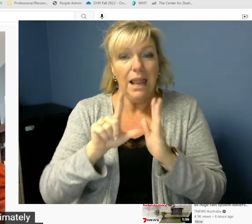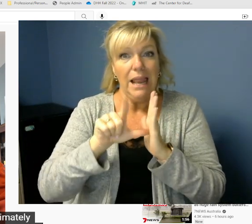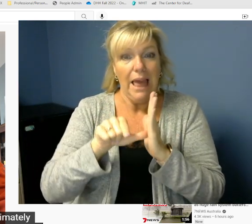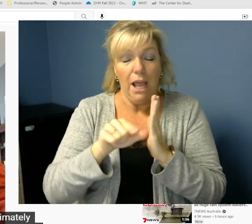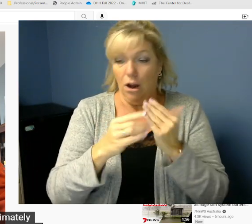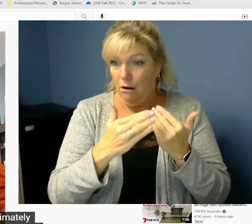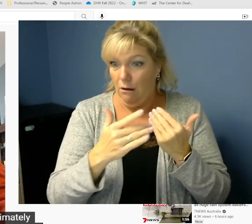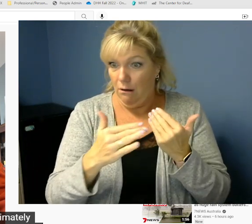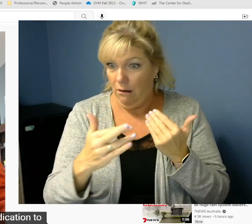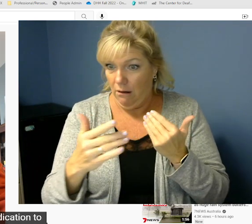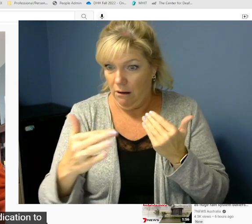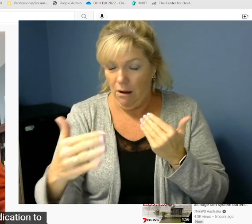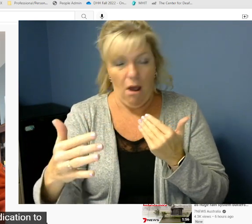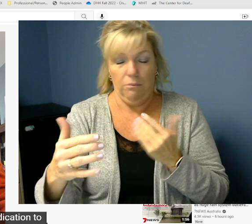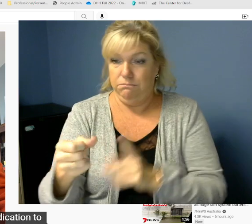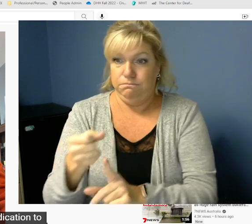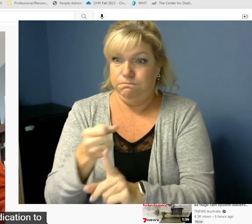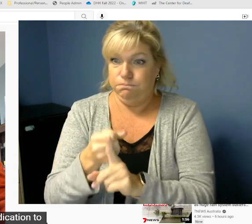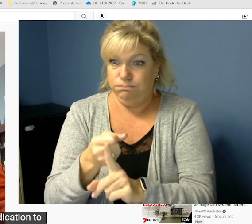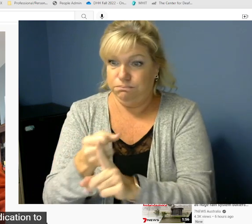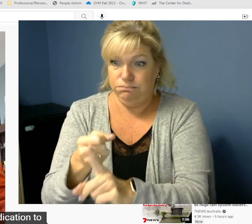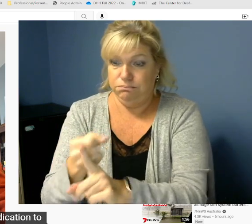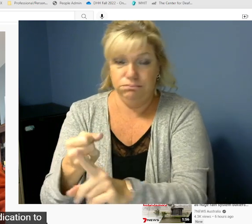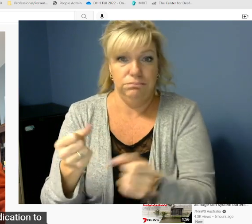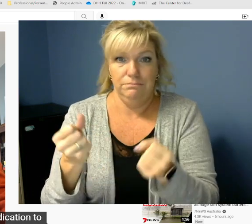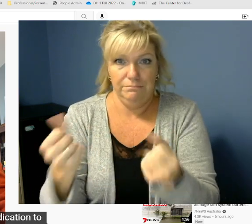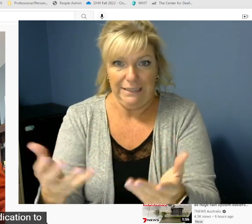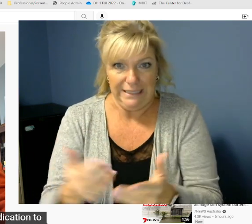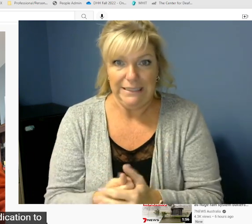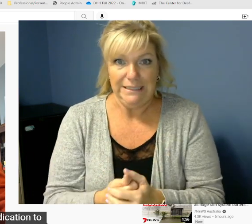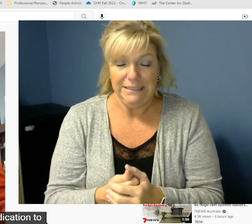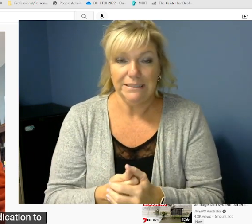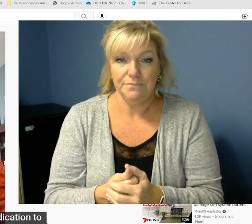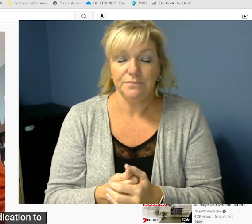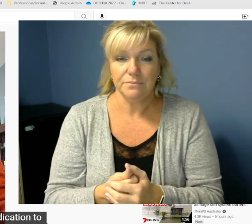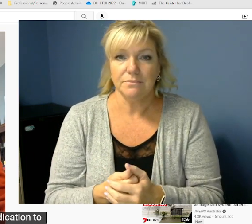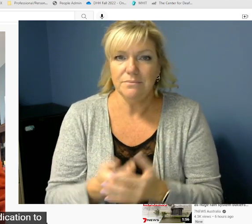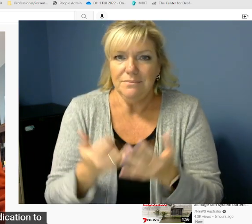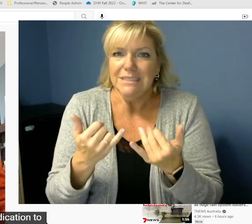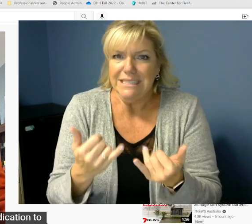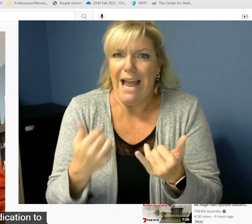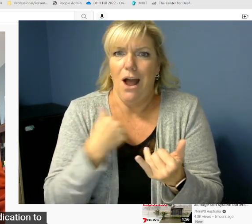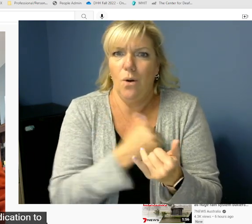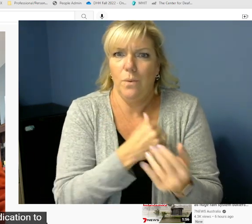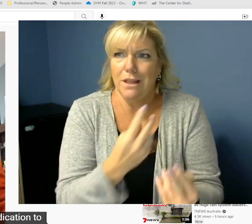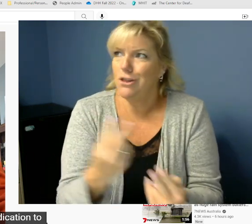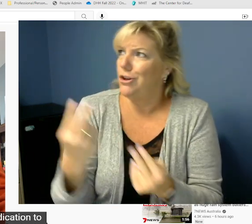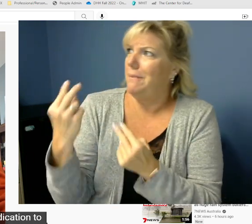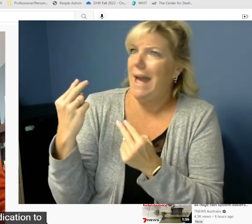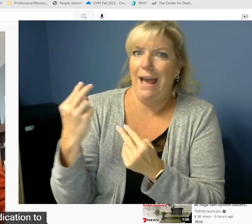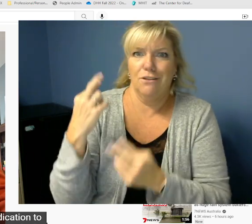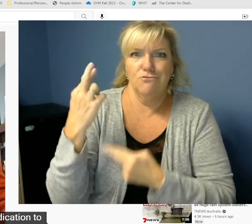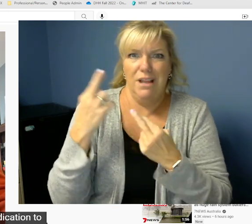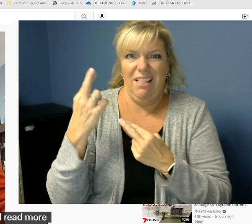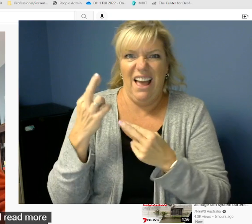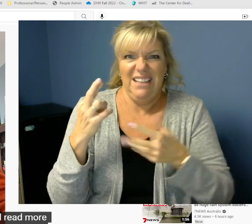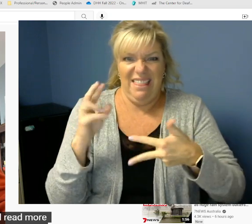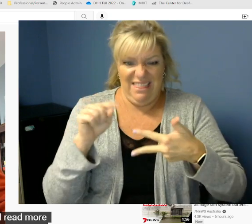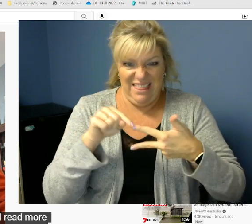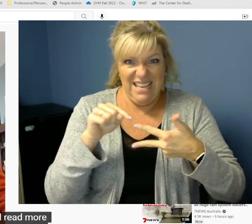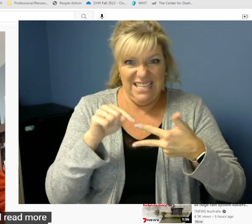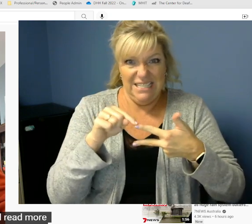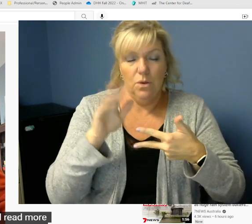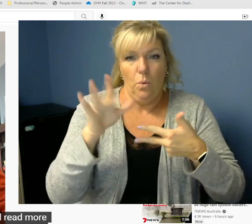consequences and is kind of, again, with hindsight, an implication to us that there's going to be a civil war. So that's why